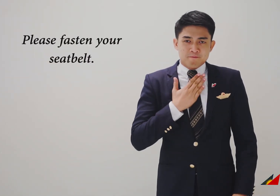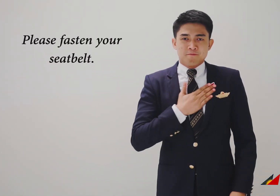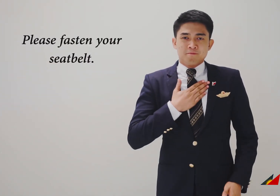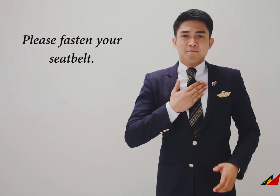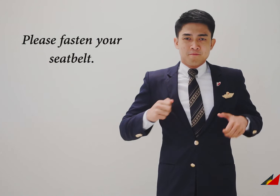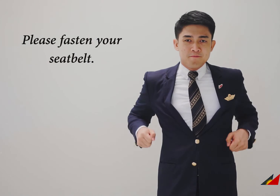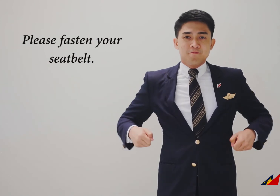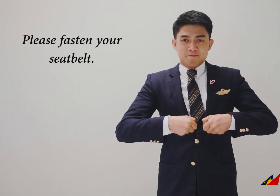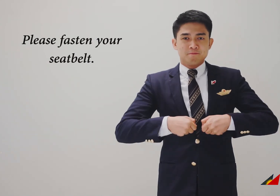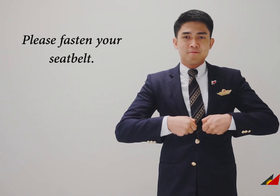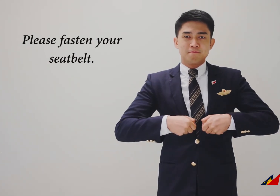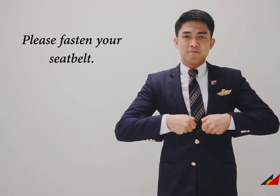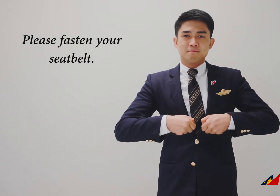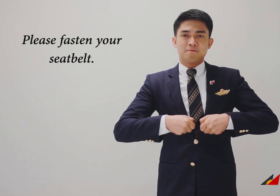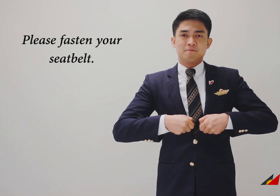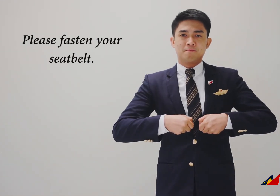Please fasten your seatbelt.